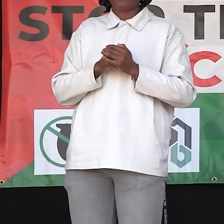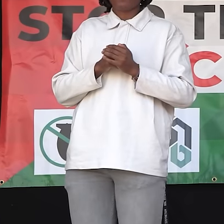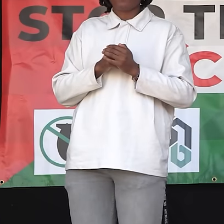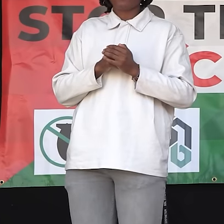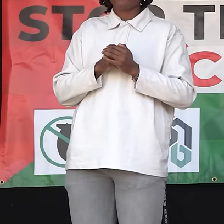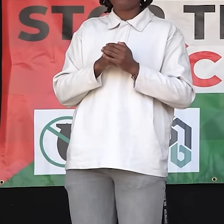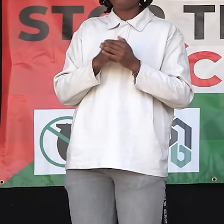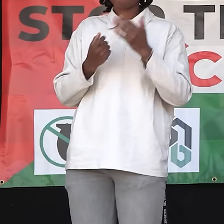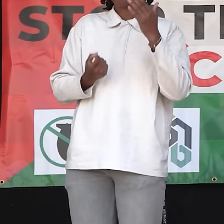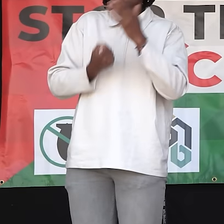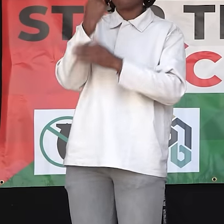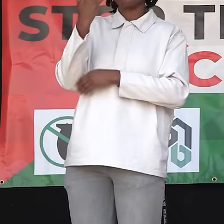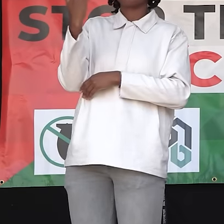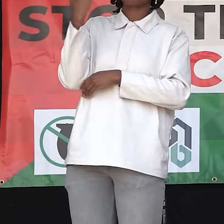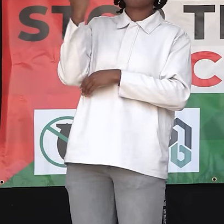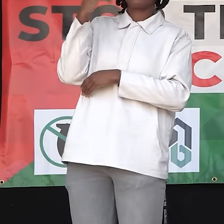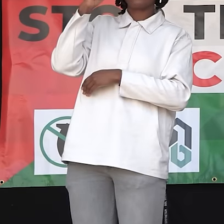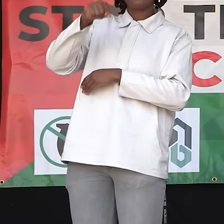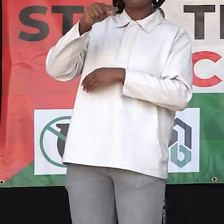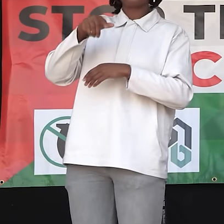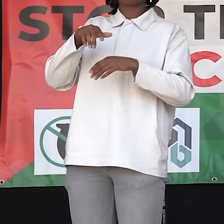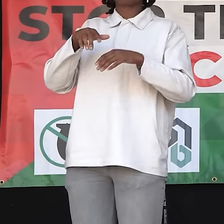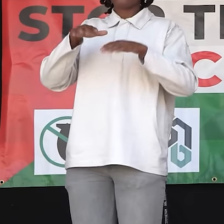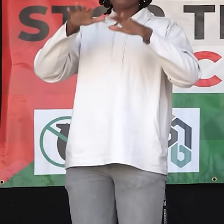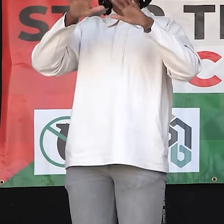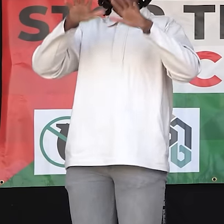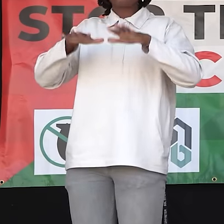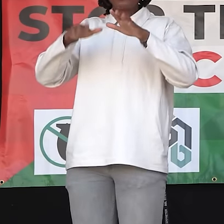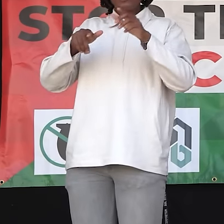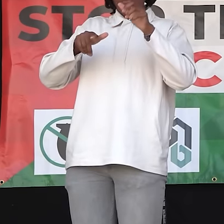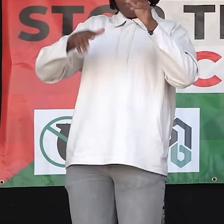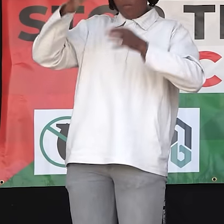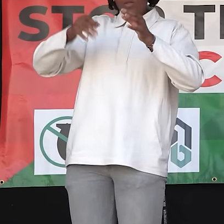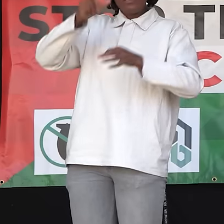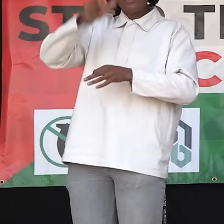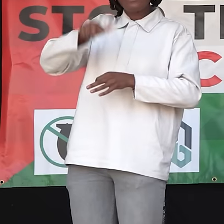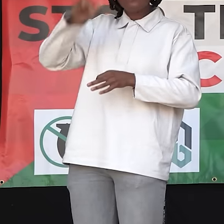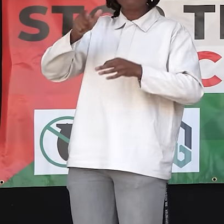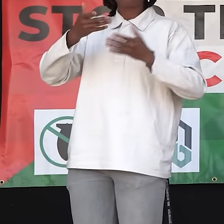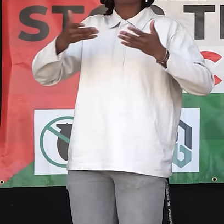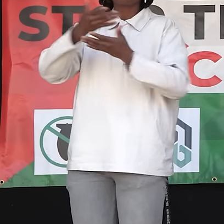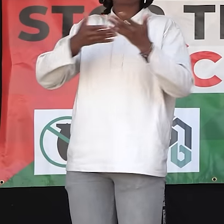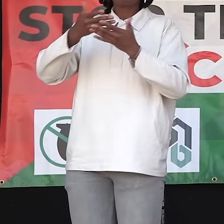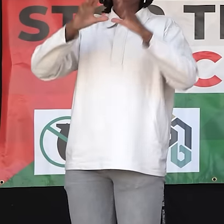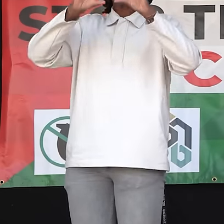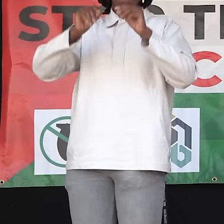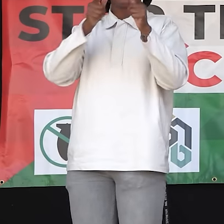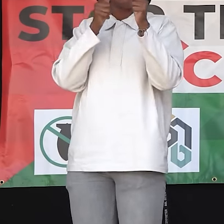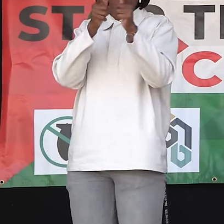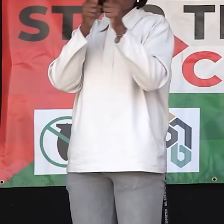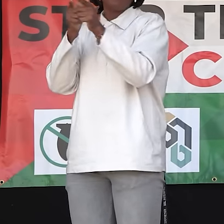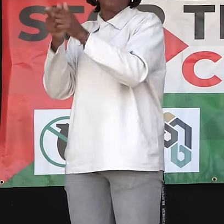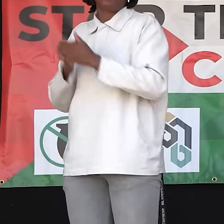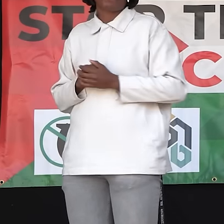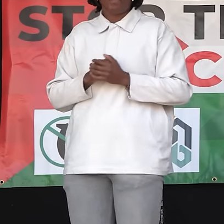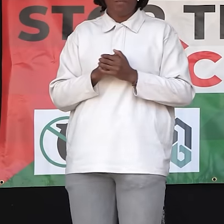heard British politicians talking about a ceasefire. But I would